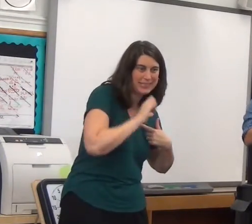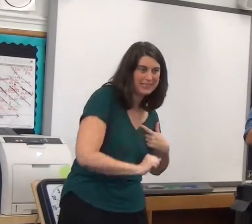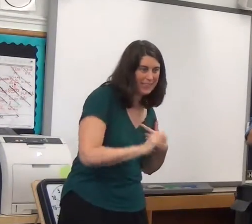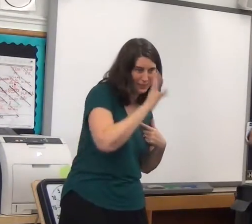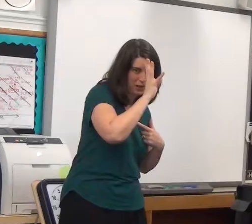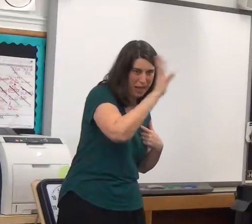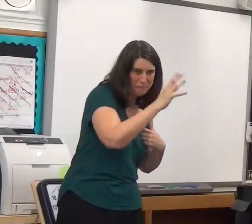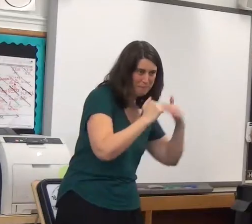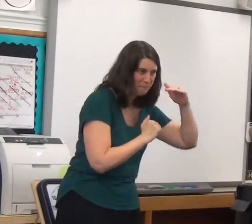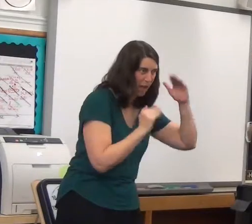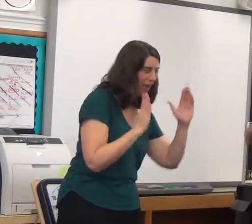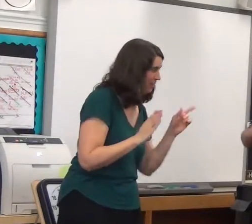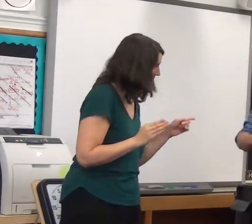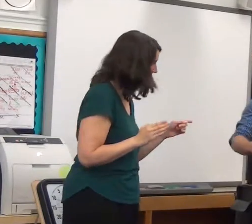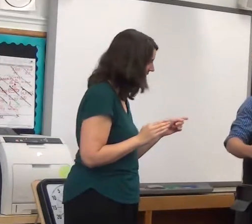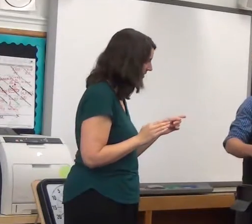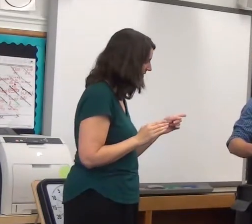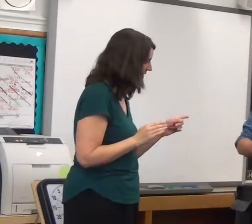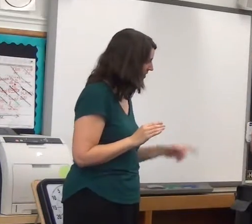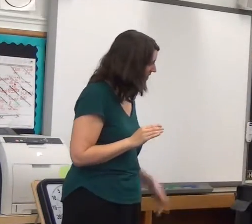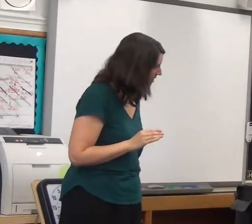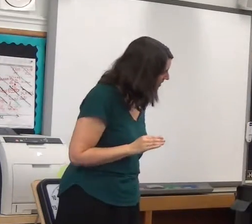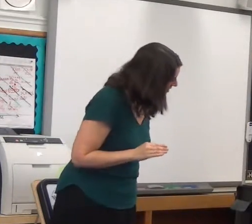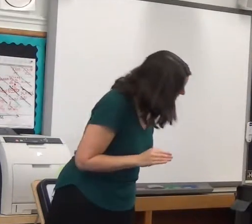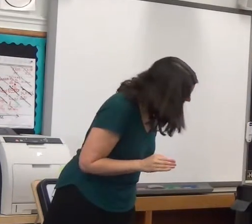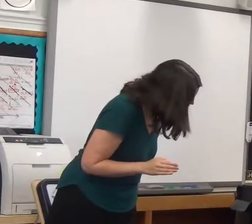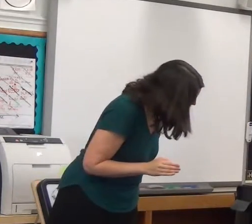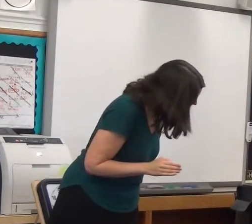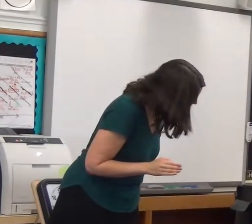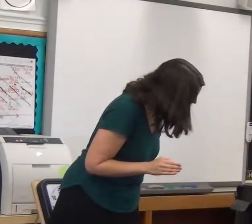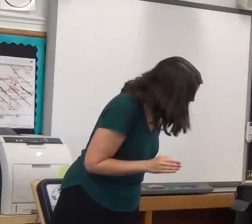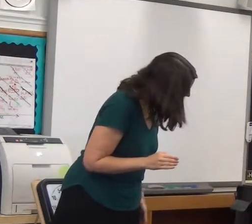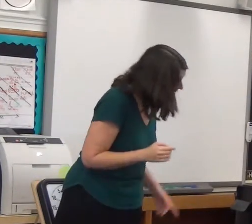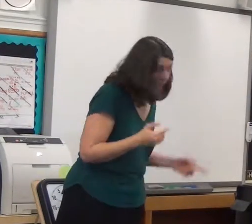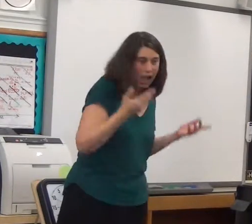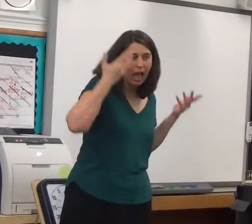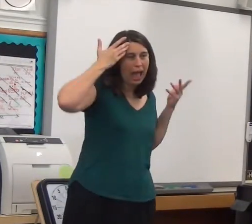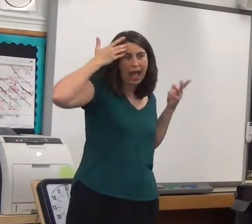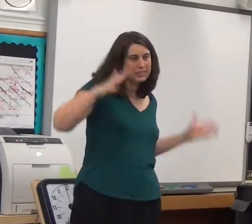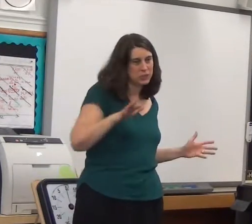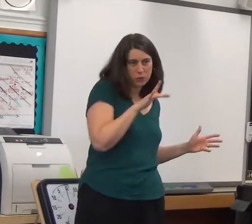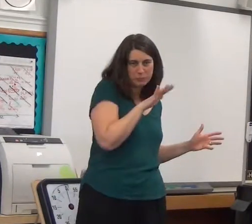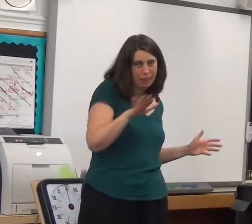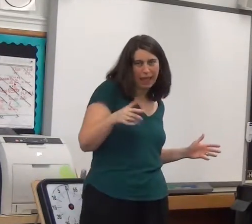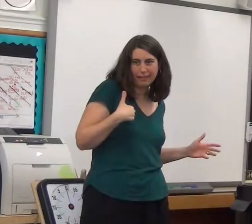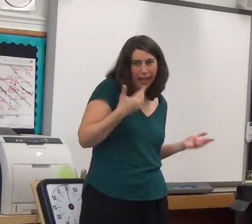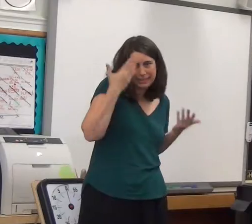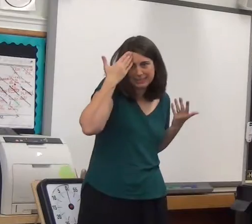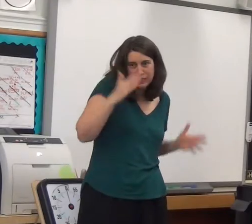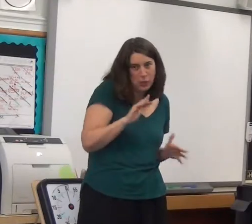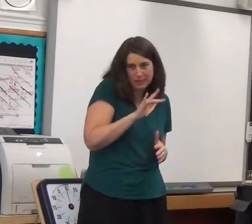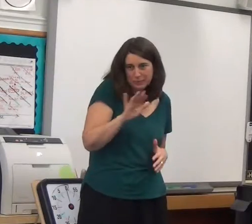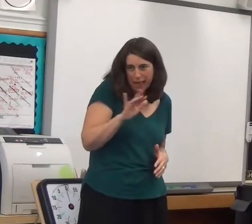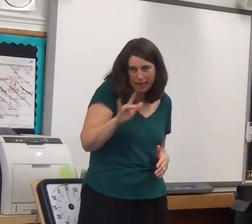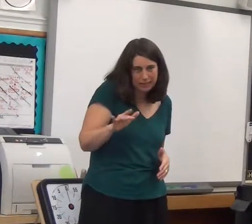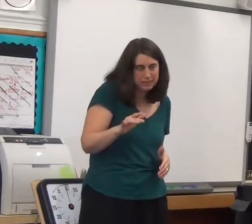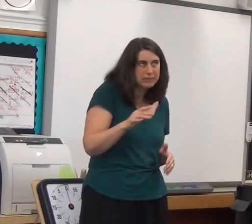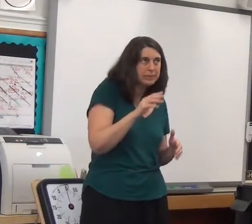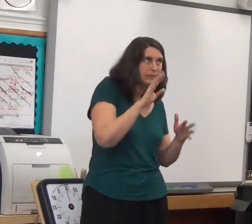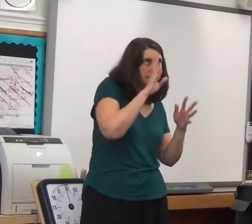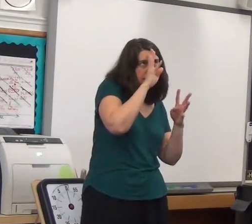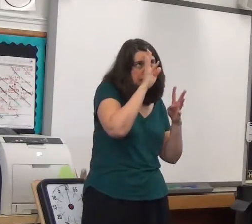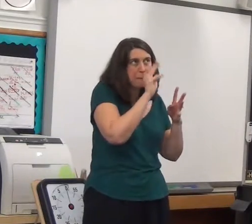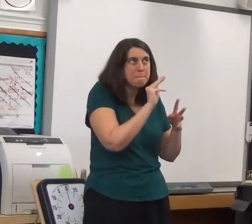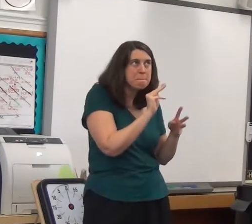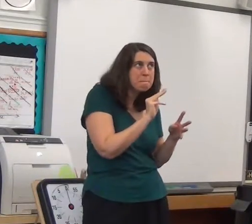when I did my very first magic show. I didn't know how to spell when I was six. It took me a little